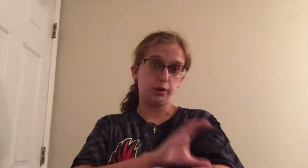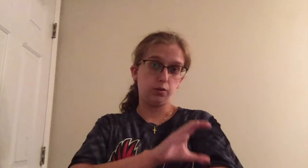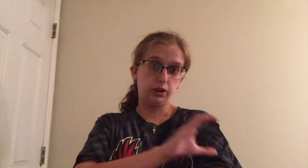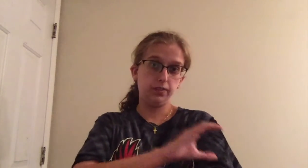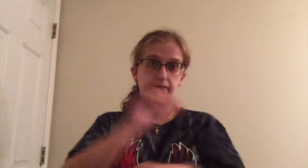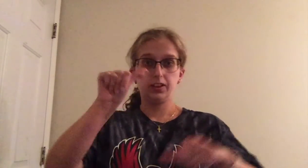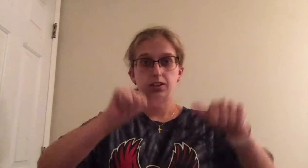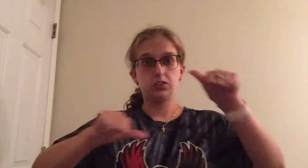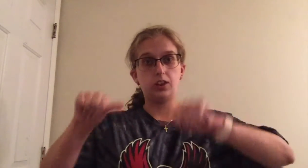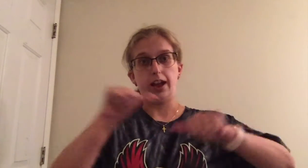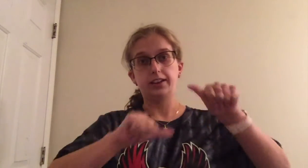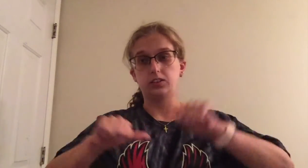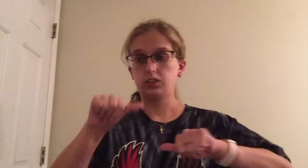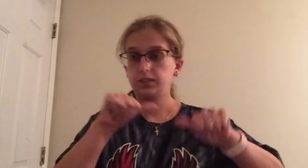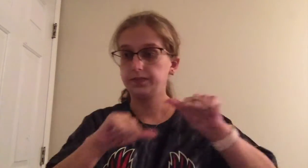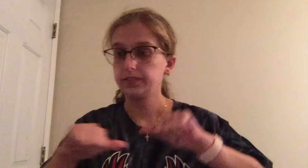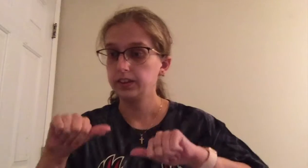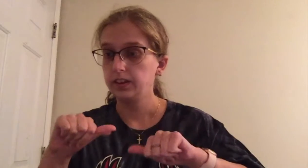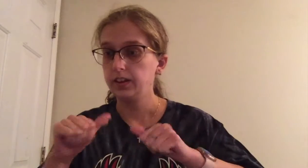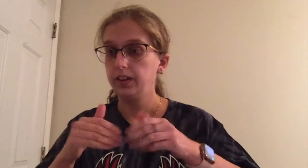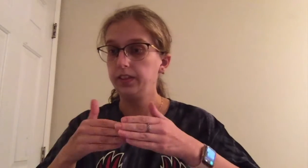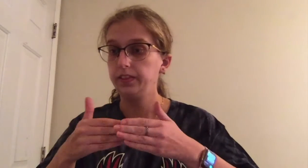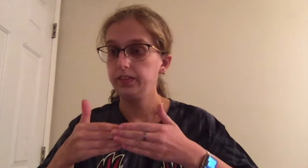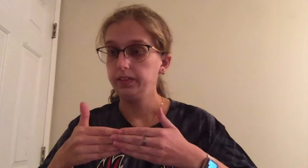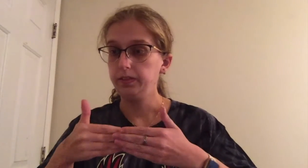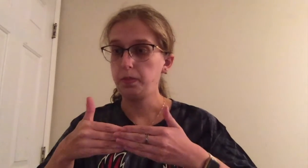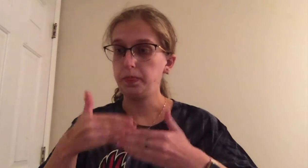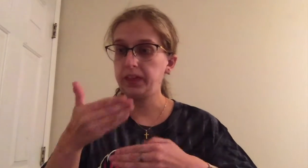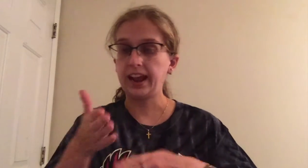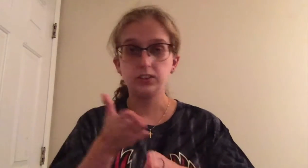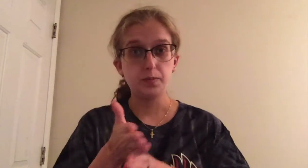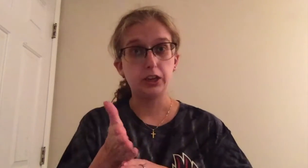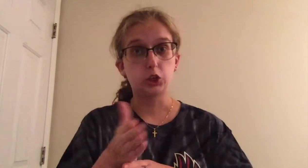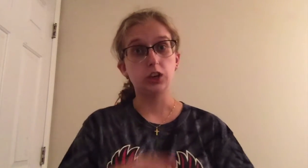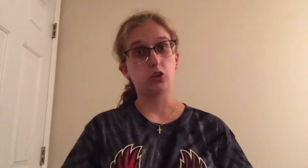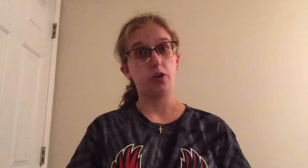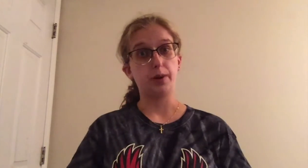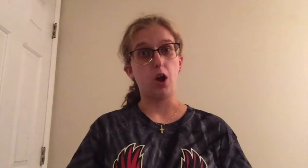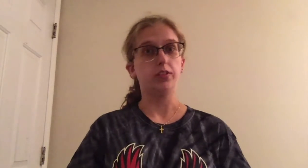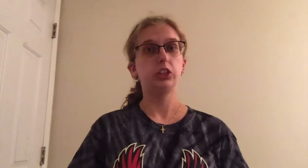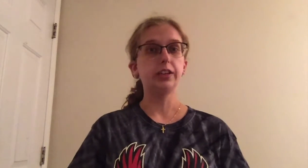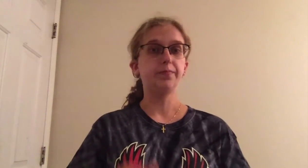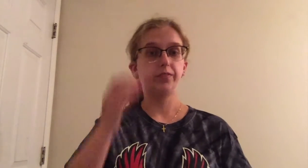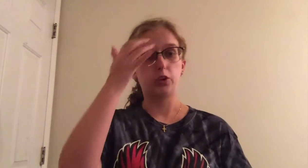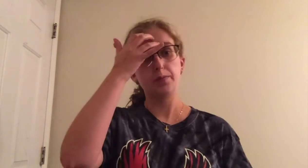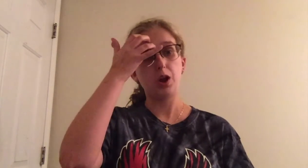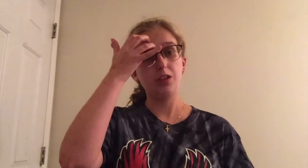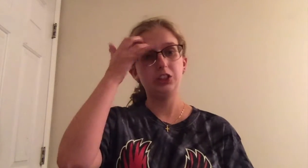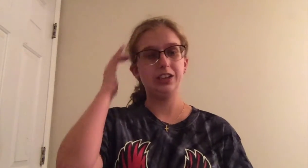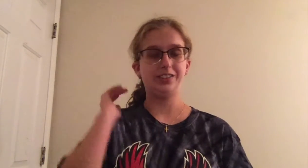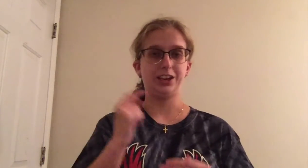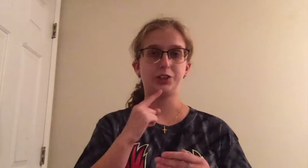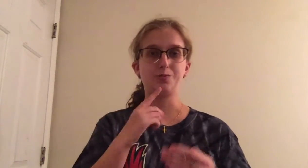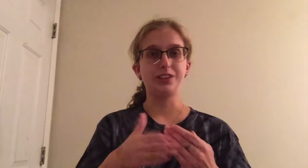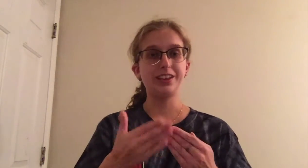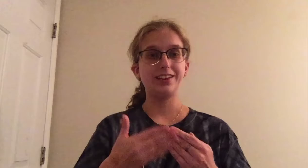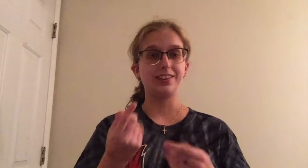Computer science. The next major is criminology. Criminology is actually really easy to